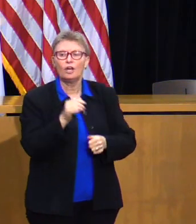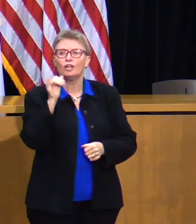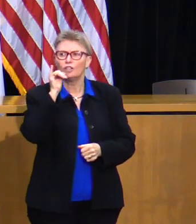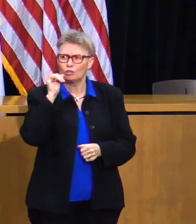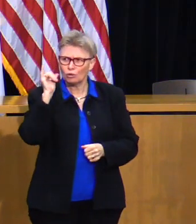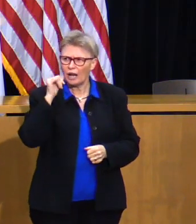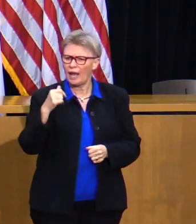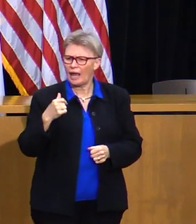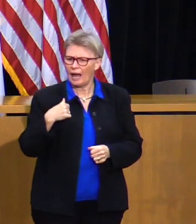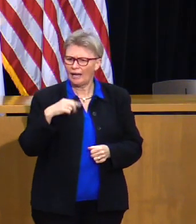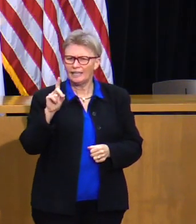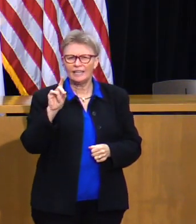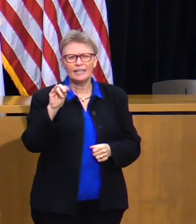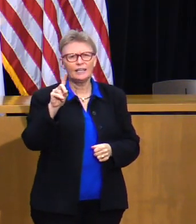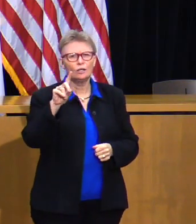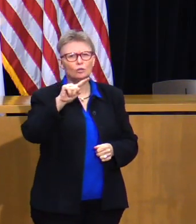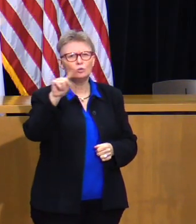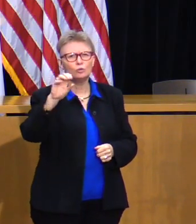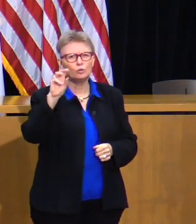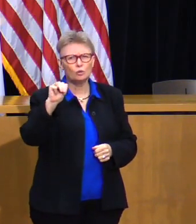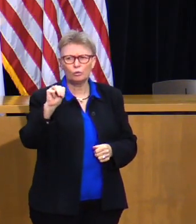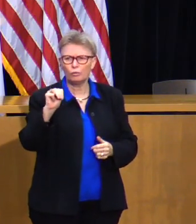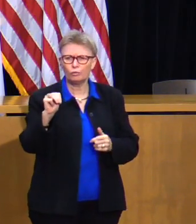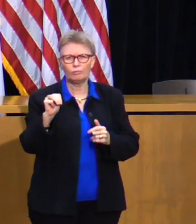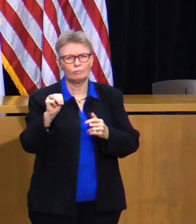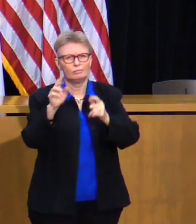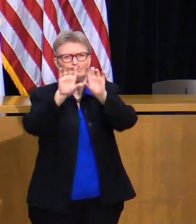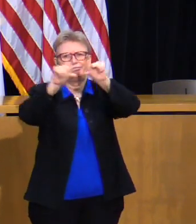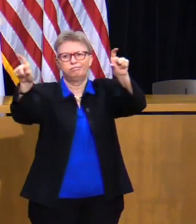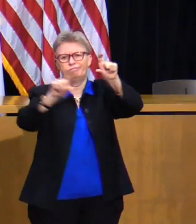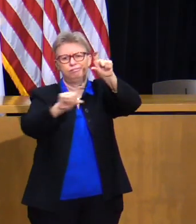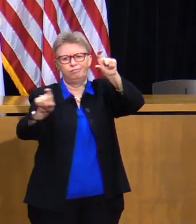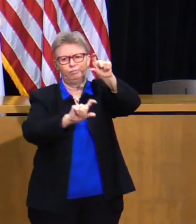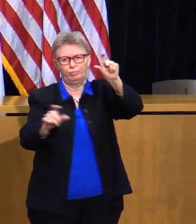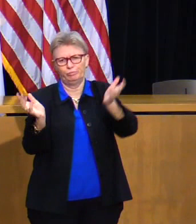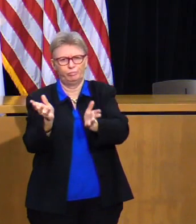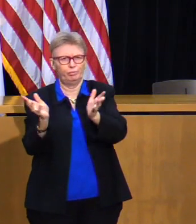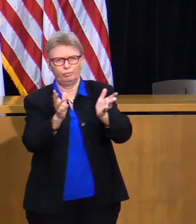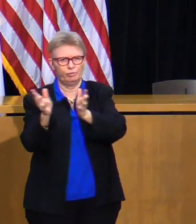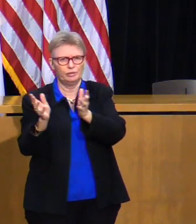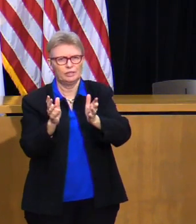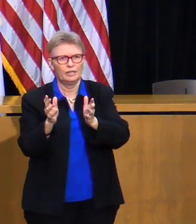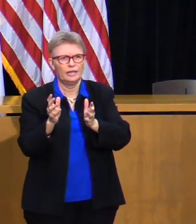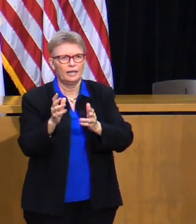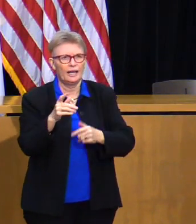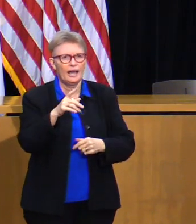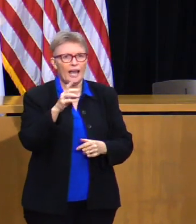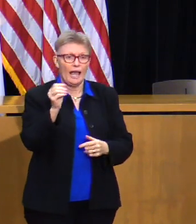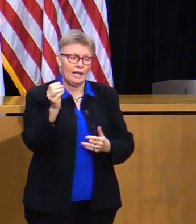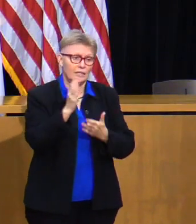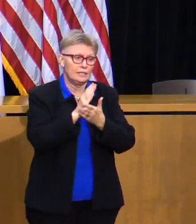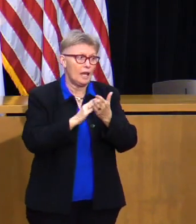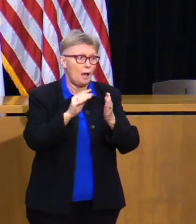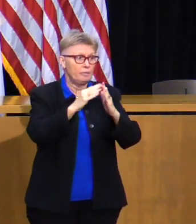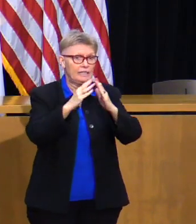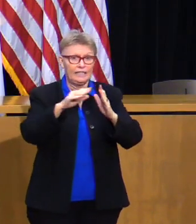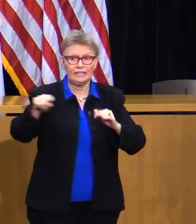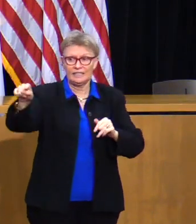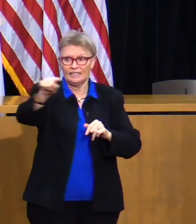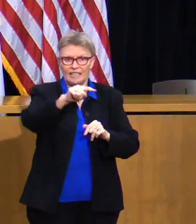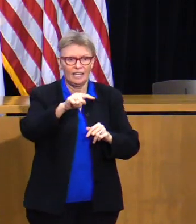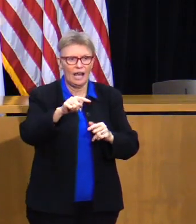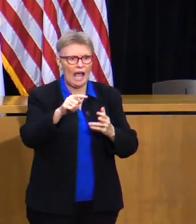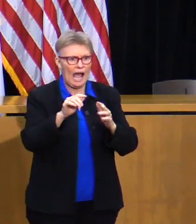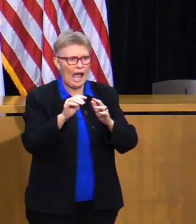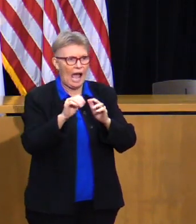Zoom call, and one of the things they had said to us before is, we don't really have a lot of tools in the toolbox to send people